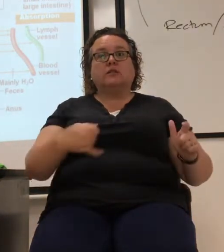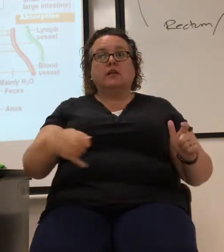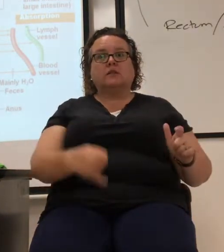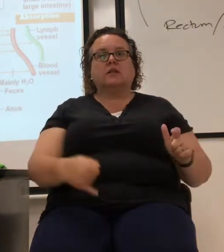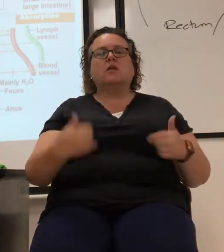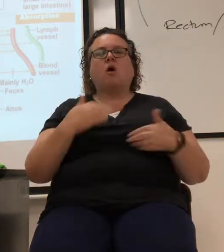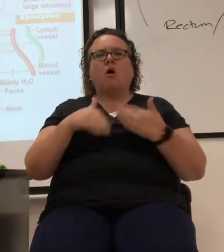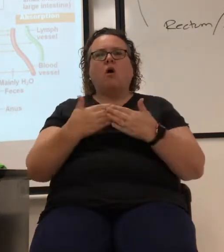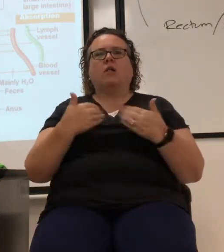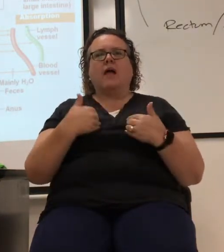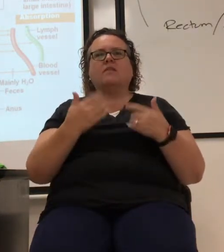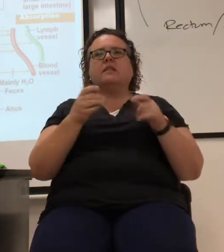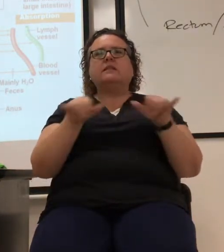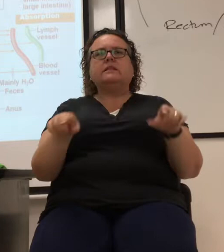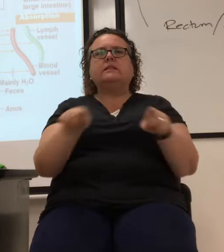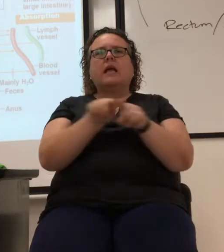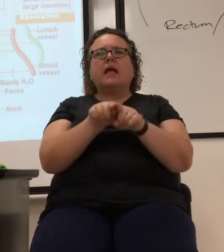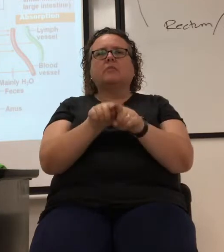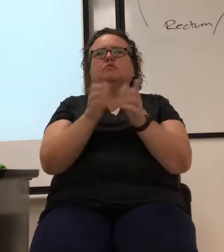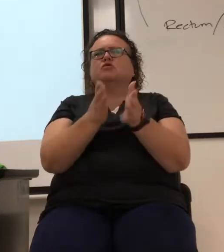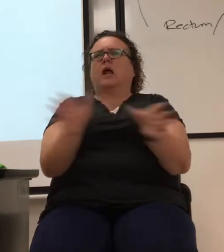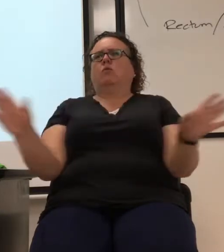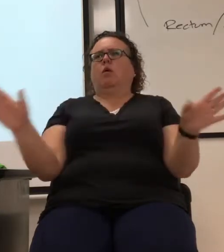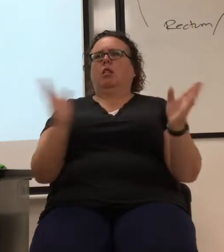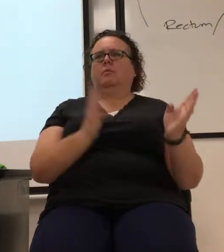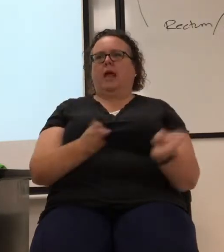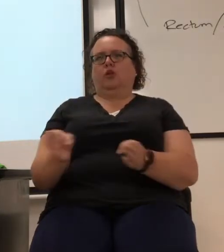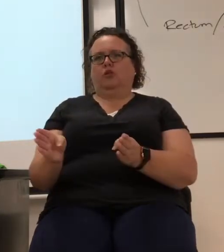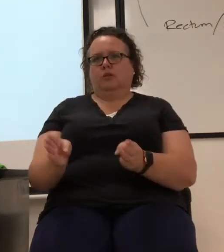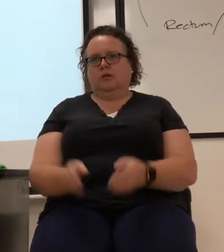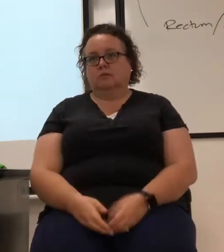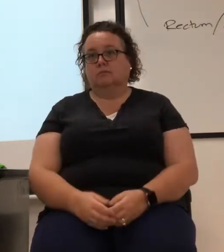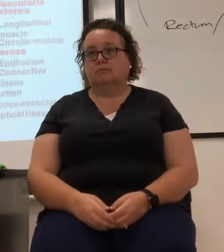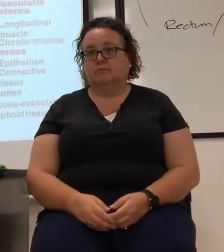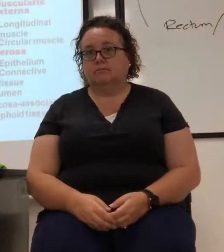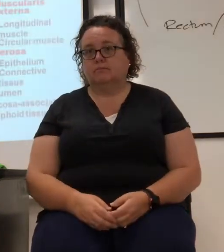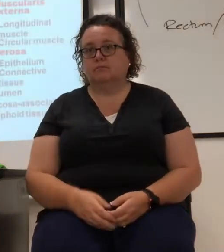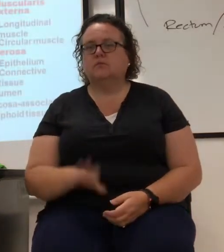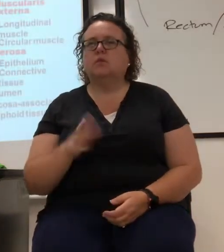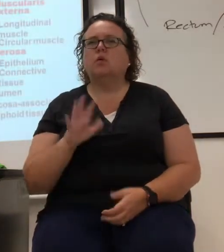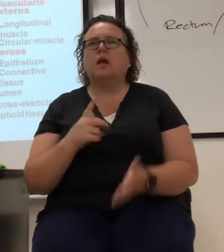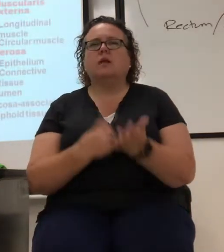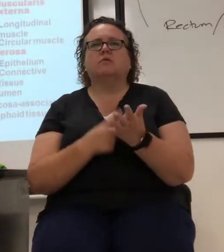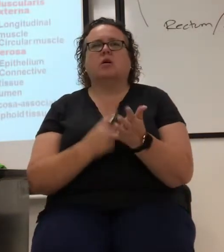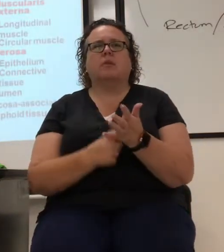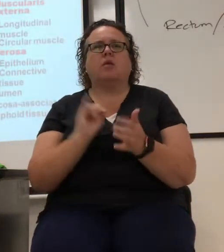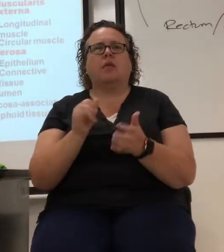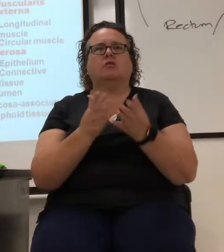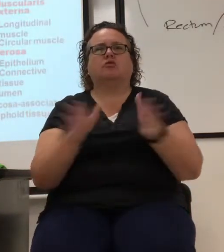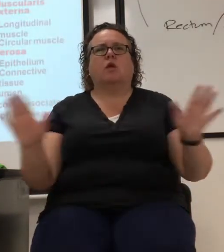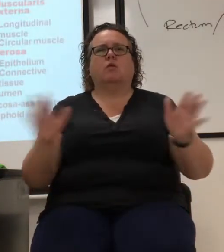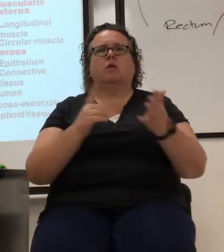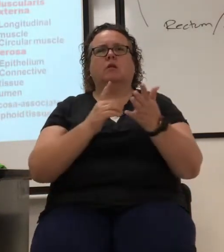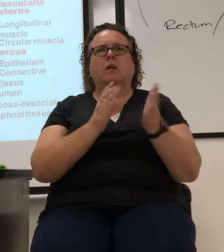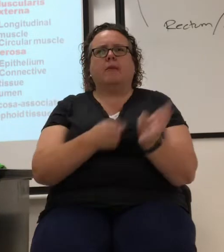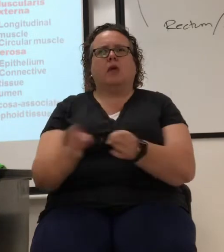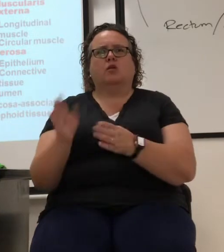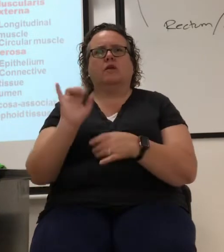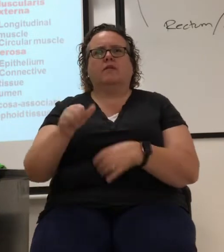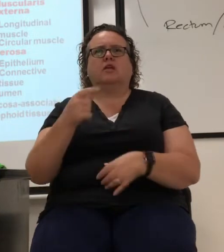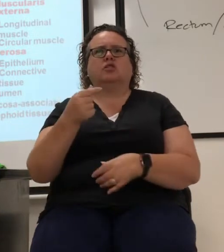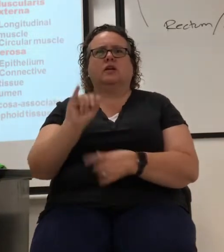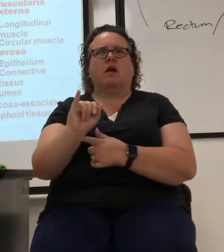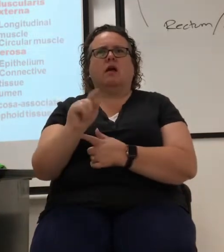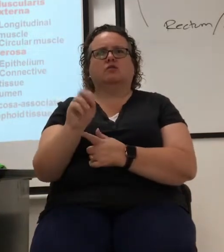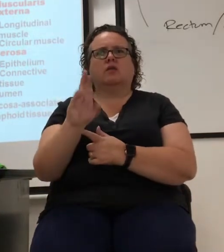same general pattern. Okay, so let's kind of go over that general pattern of the GI tract shown